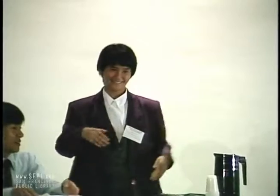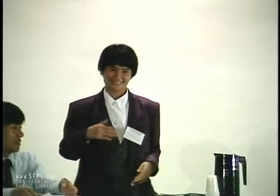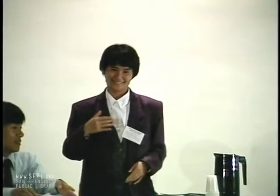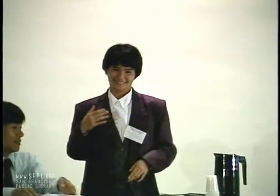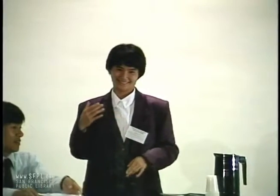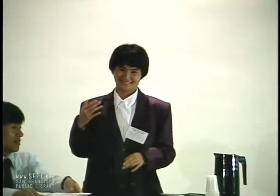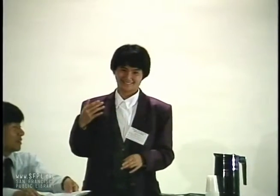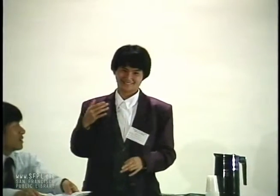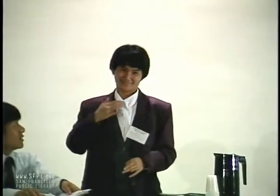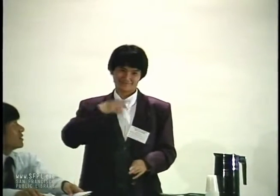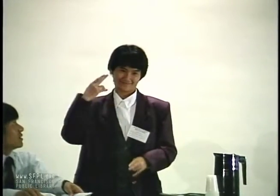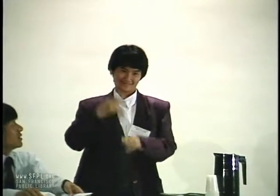Hello.